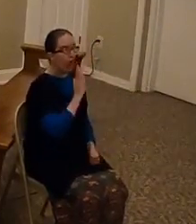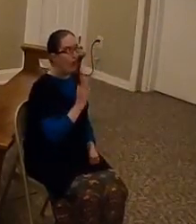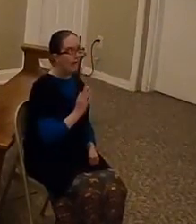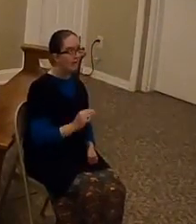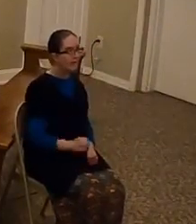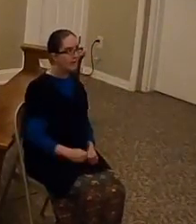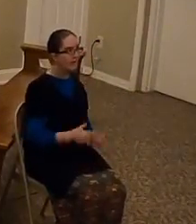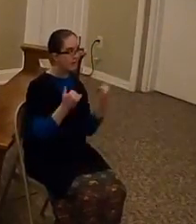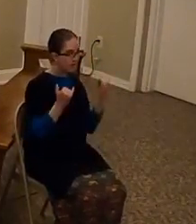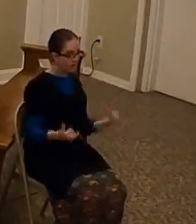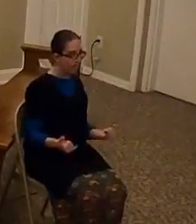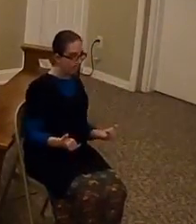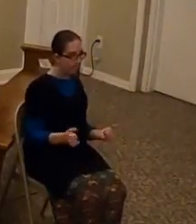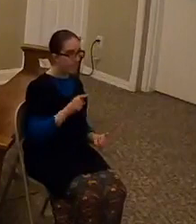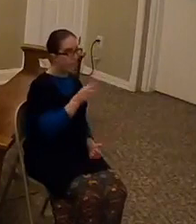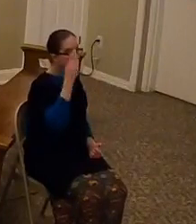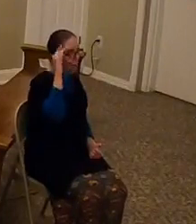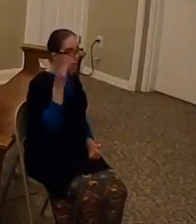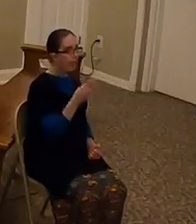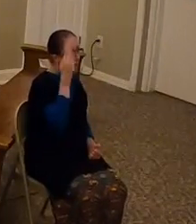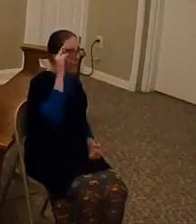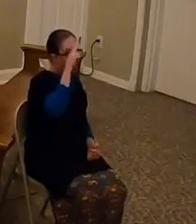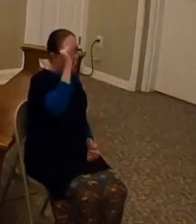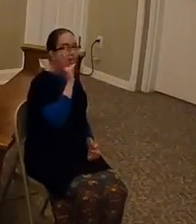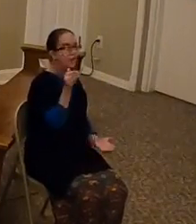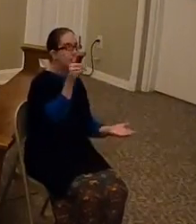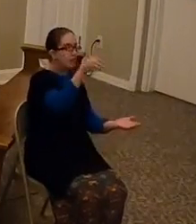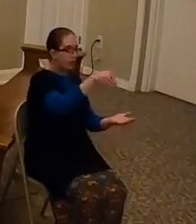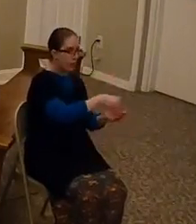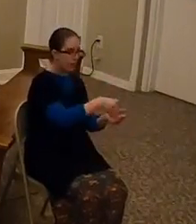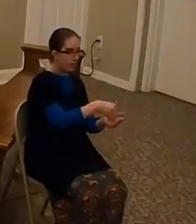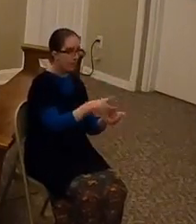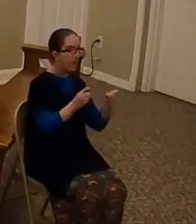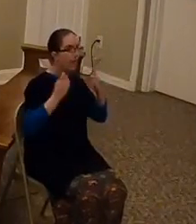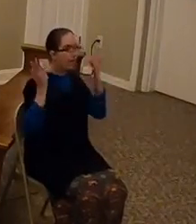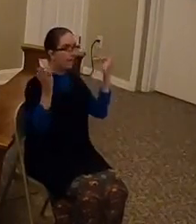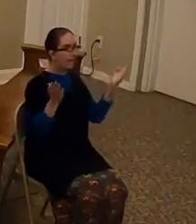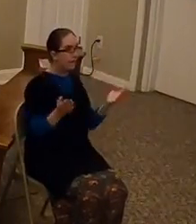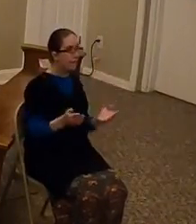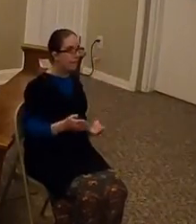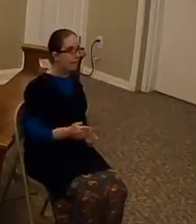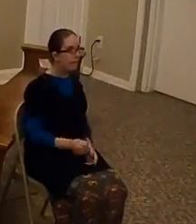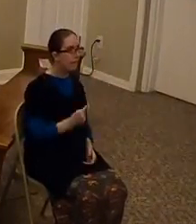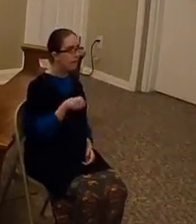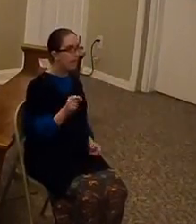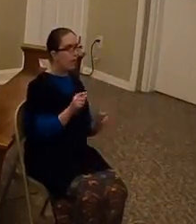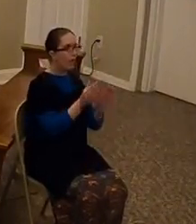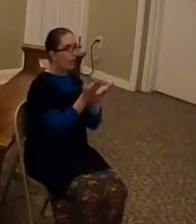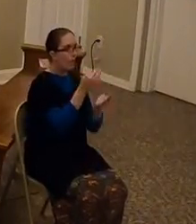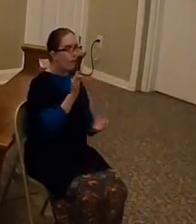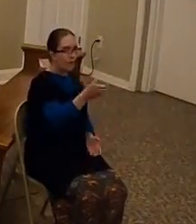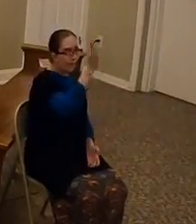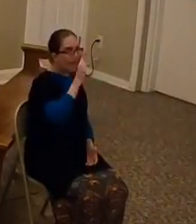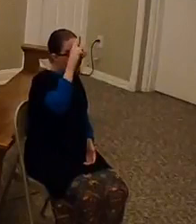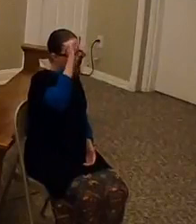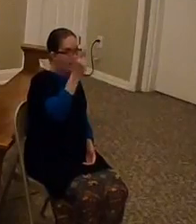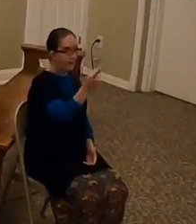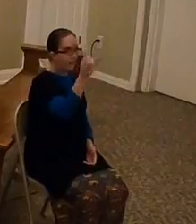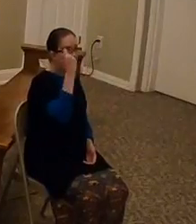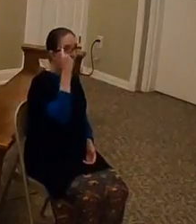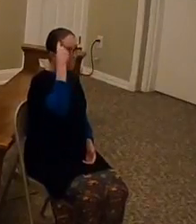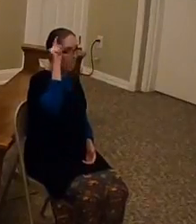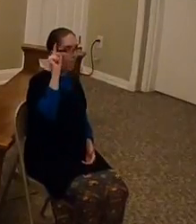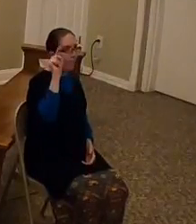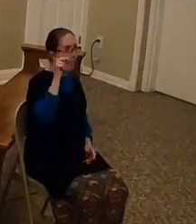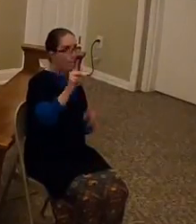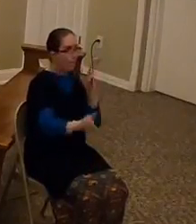Yeah. Now, you know, we know he's coming back. Hallelujah. And the word of God said he's coming back for